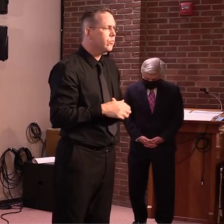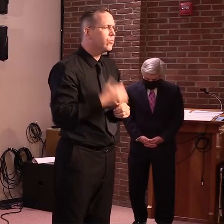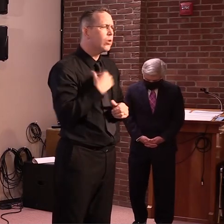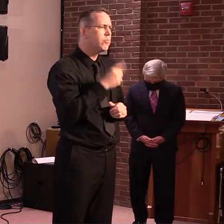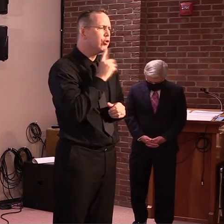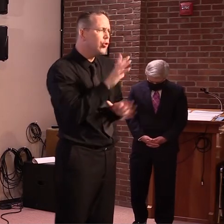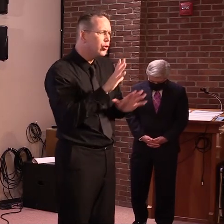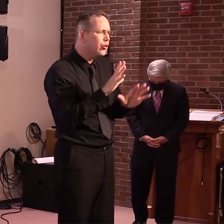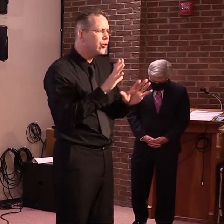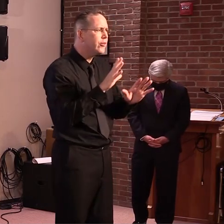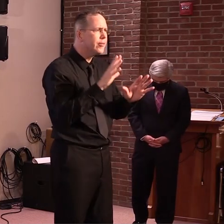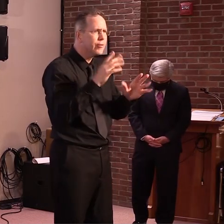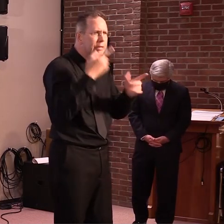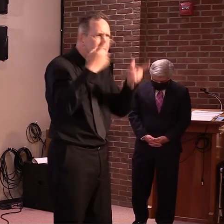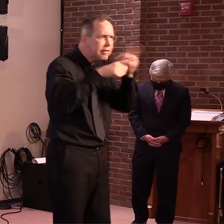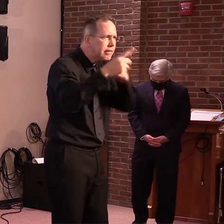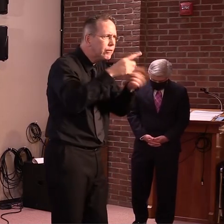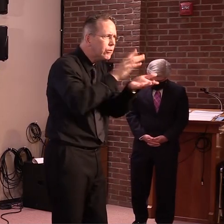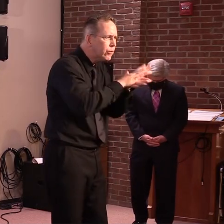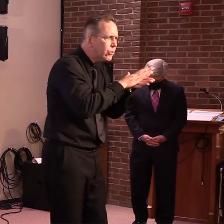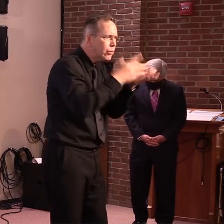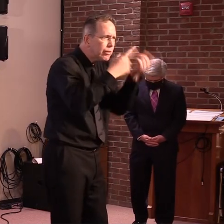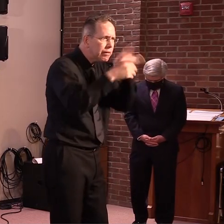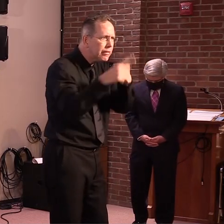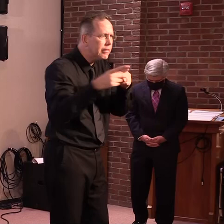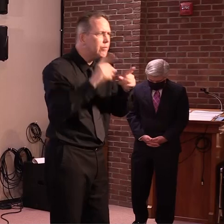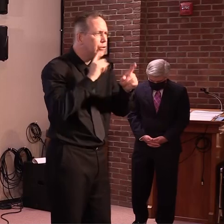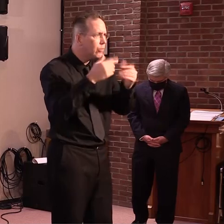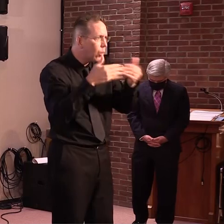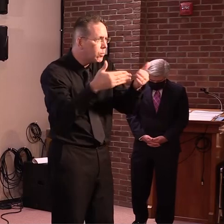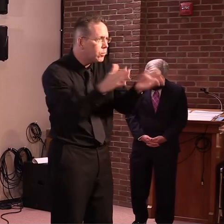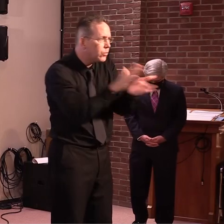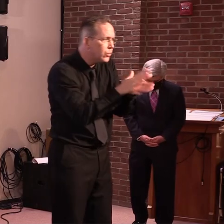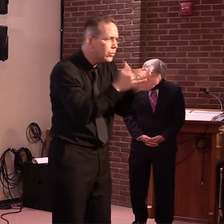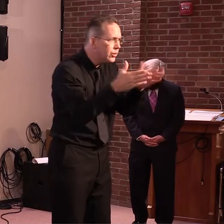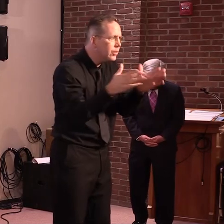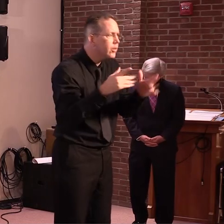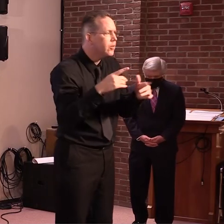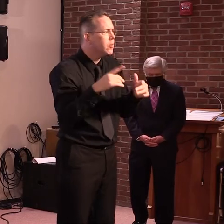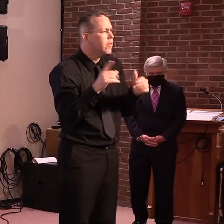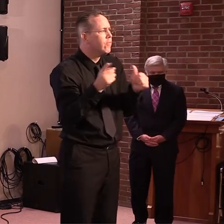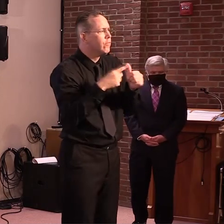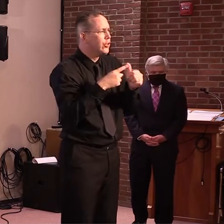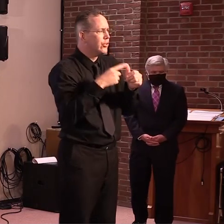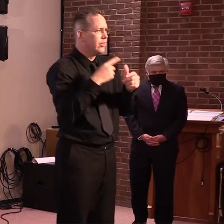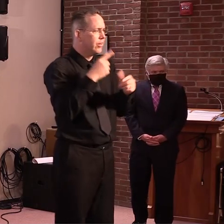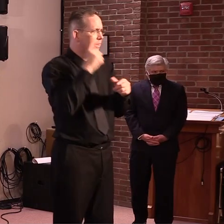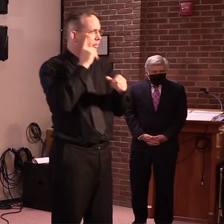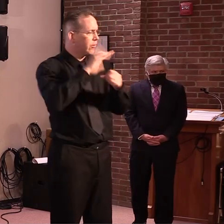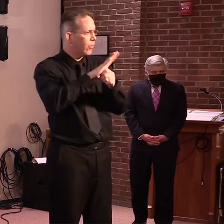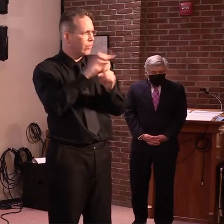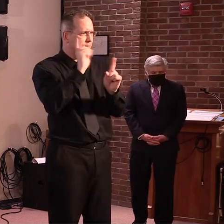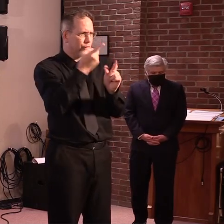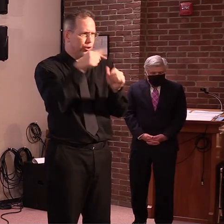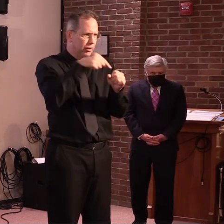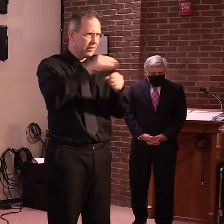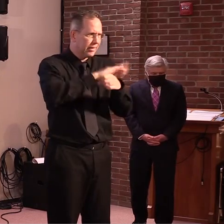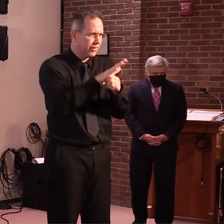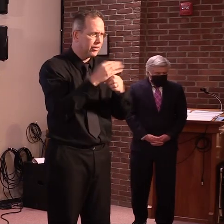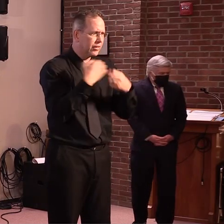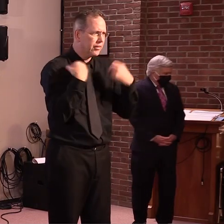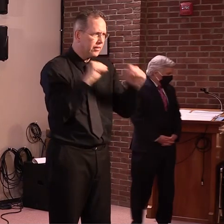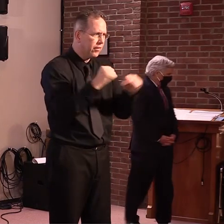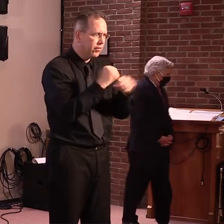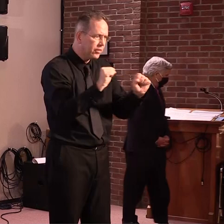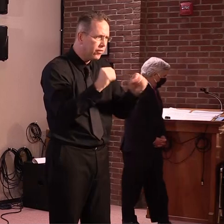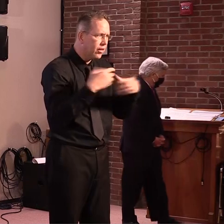that integral to physical health as well. But we will be working with school districts once we get these basic sort of health